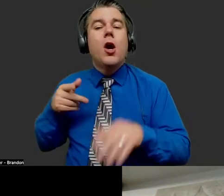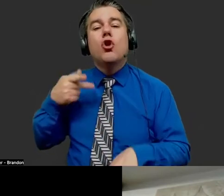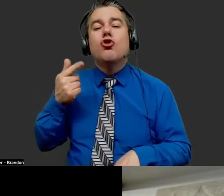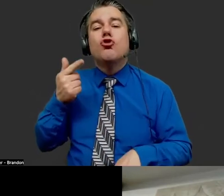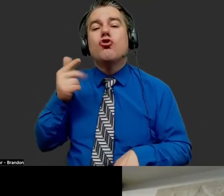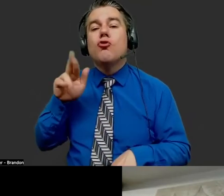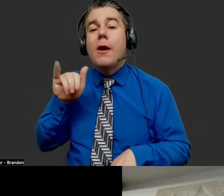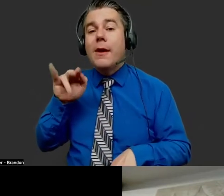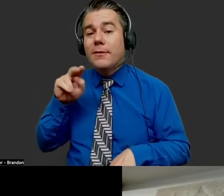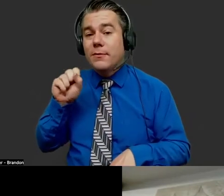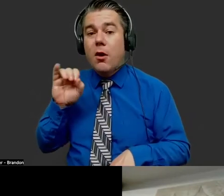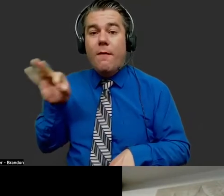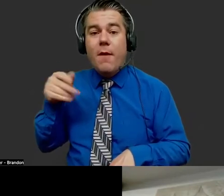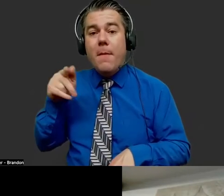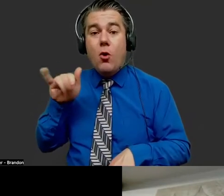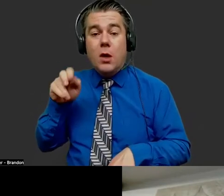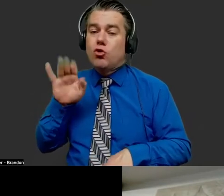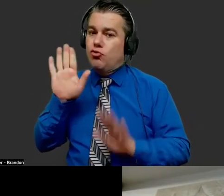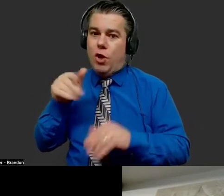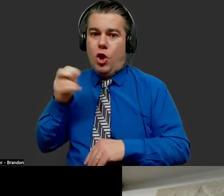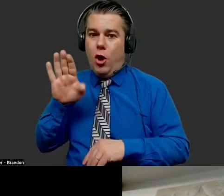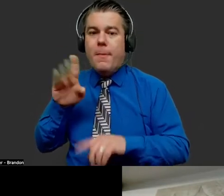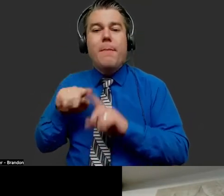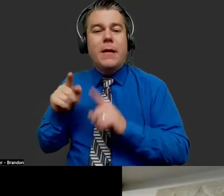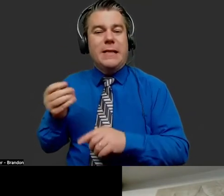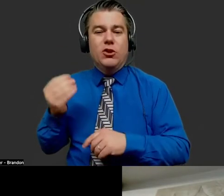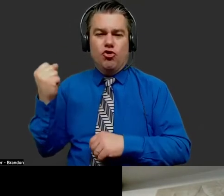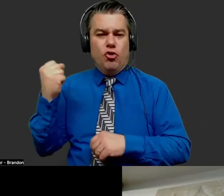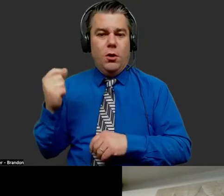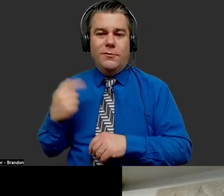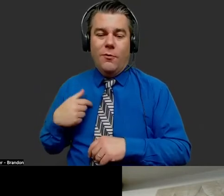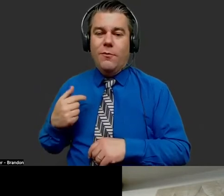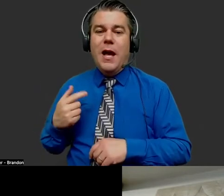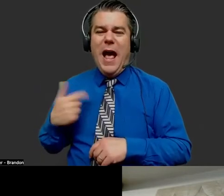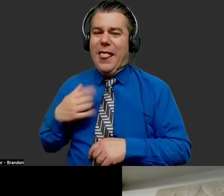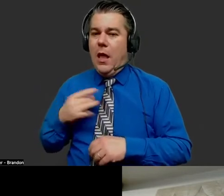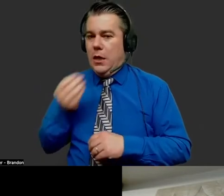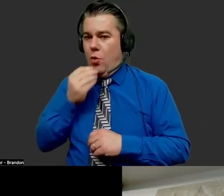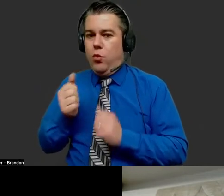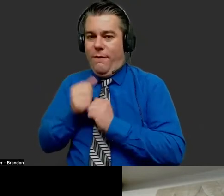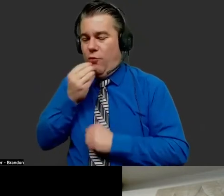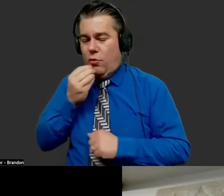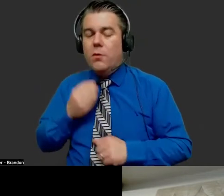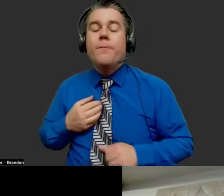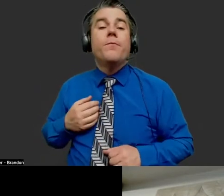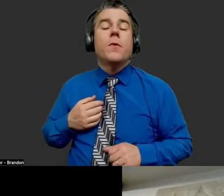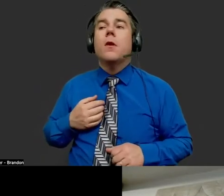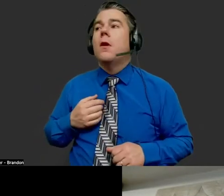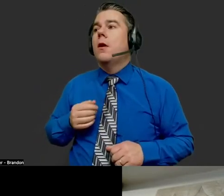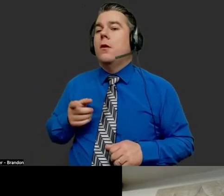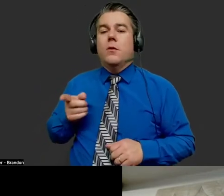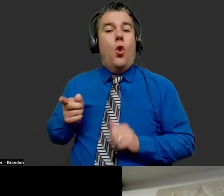amazing herb. It's really, really cool, but it is very strong. So it gives heartburn. So have it either